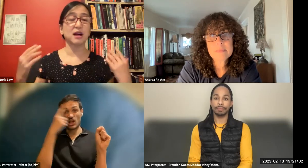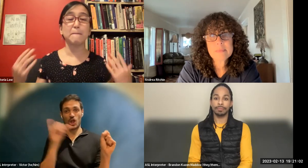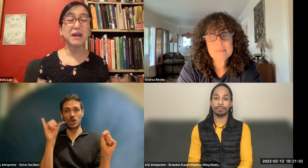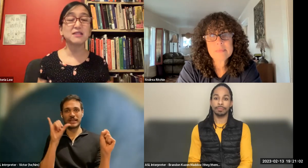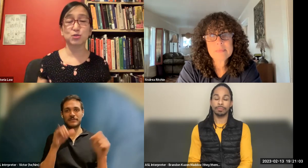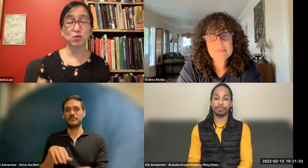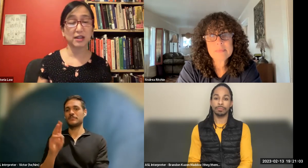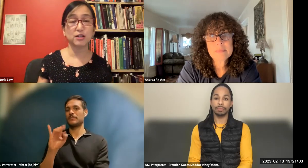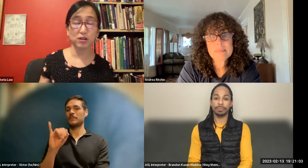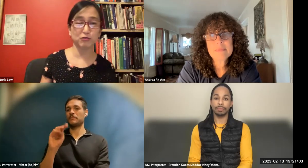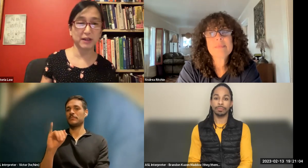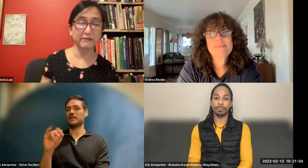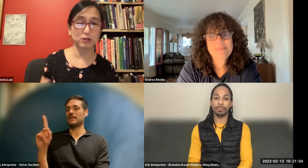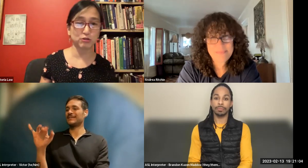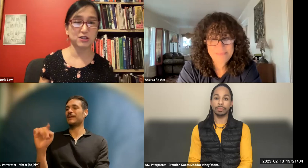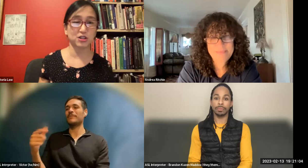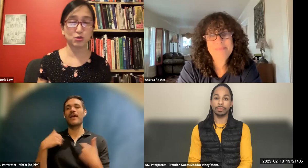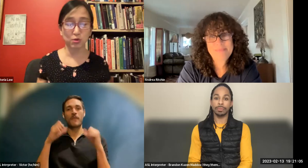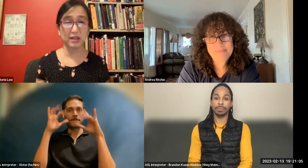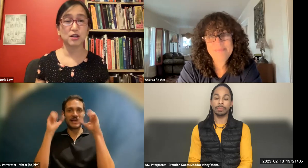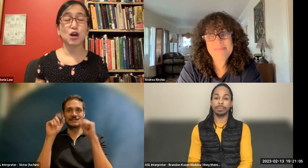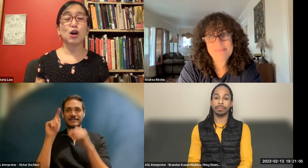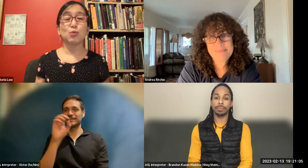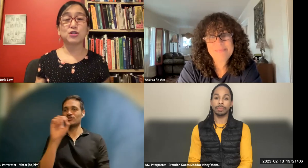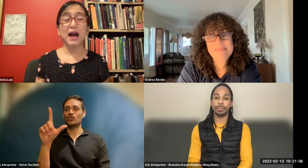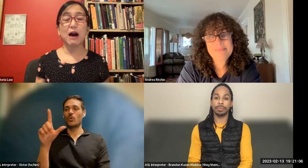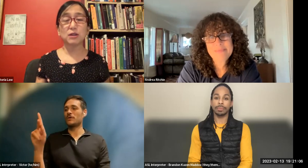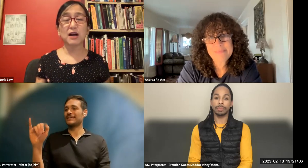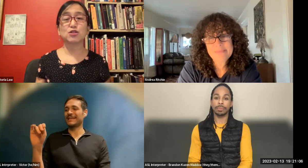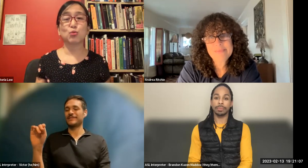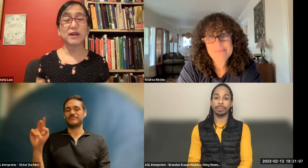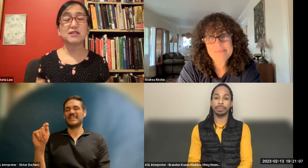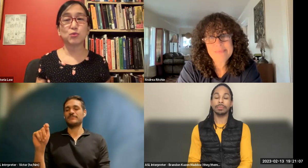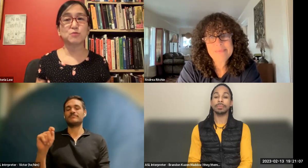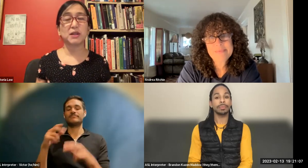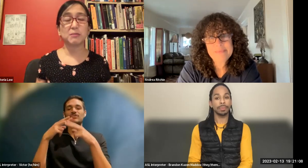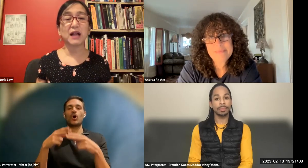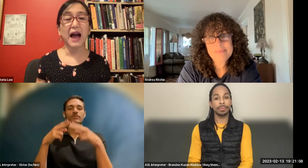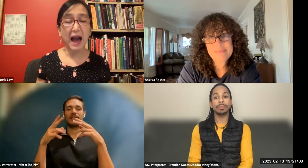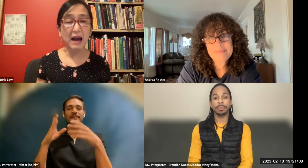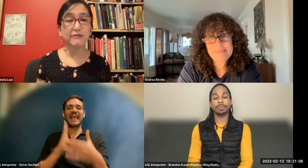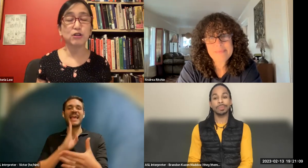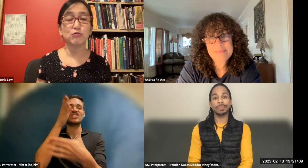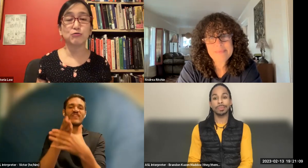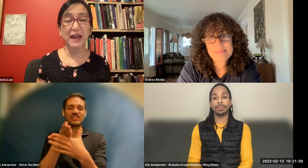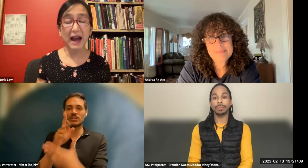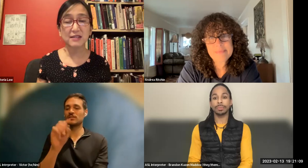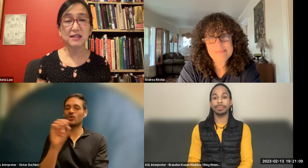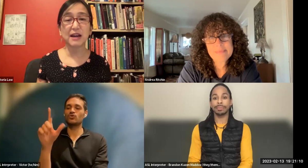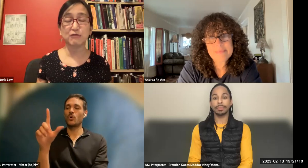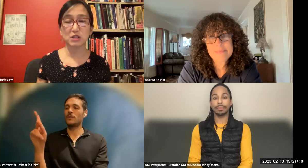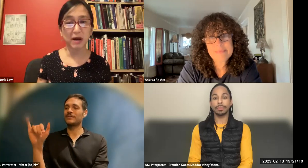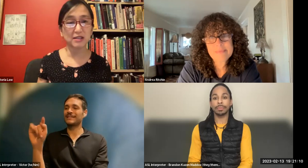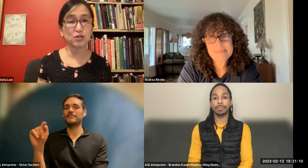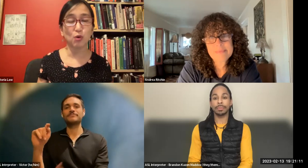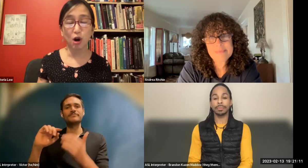has this amazing toolkit called the Creative Interventions Toolkit, which outlines ways in which people have